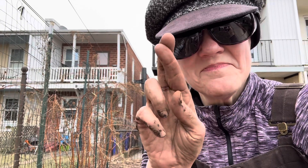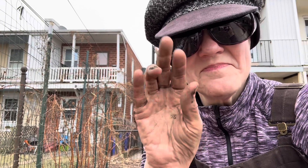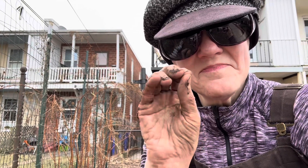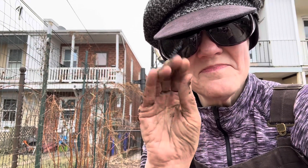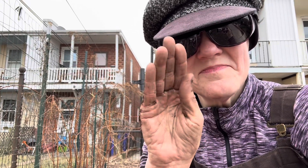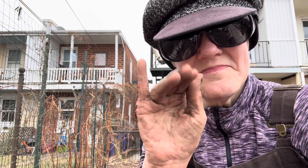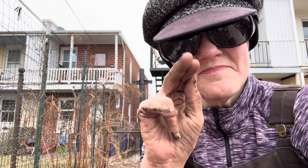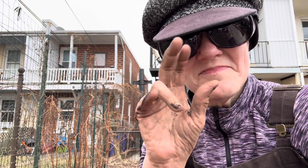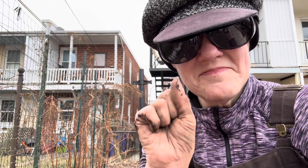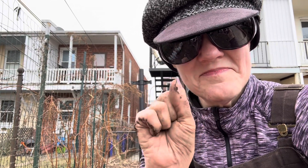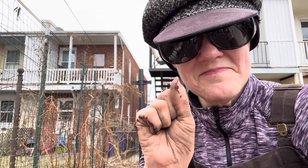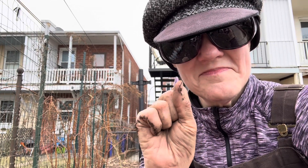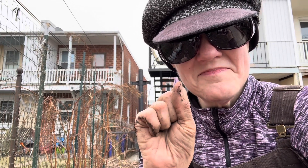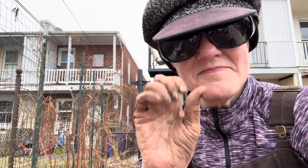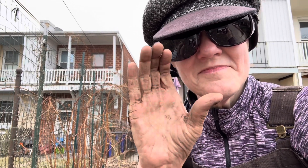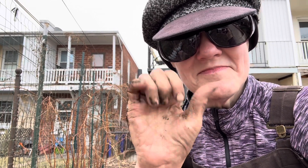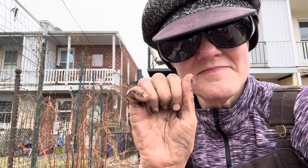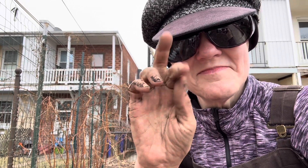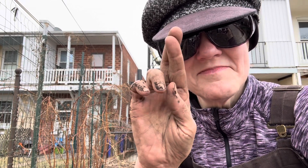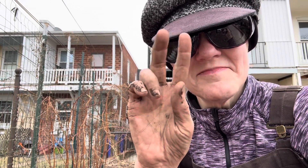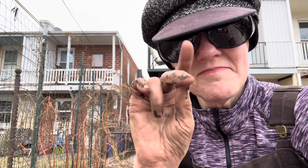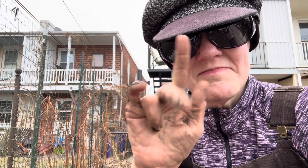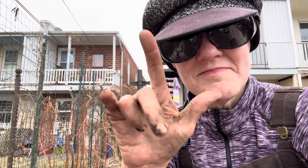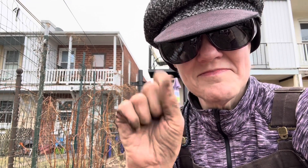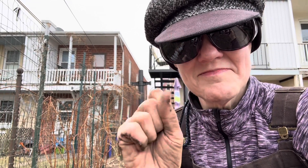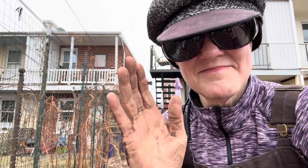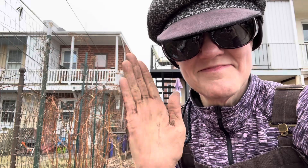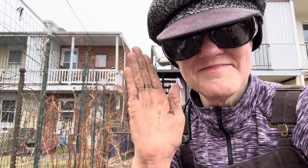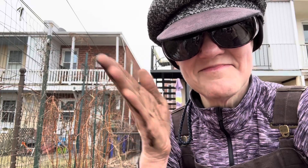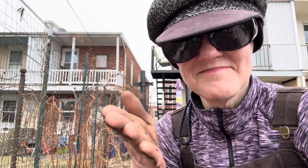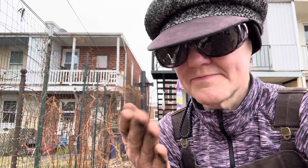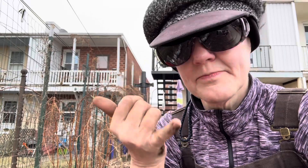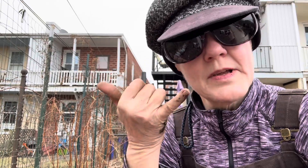catbirds, robins, and cardinals.